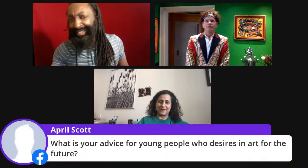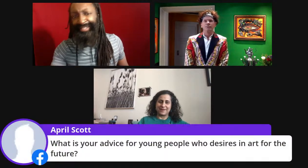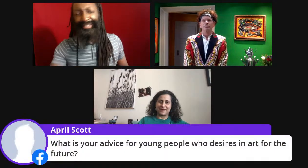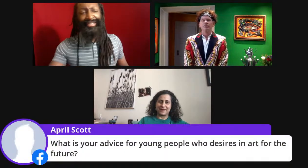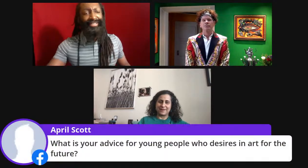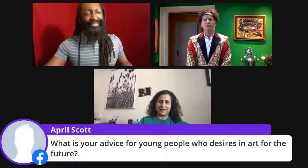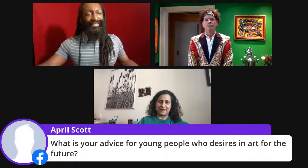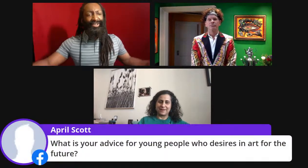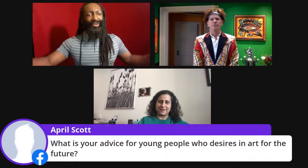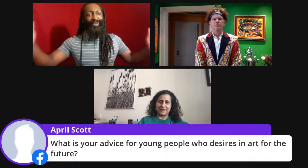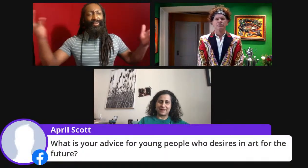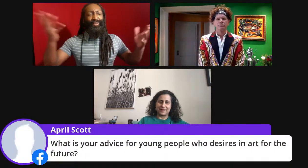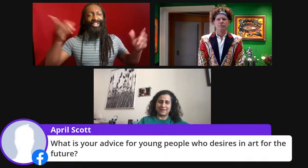question.